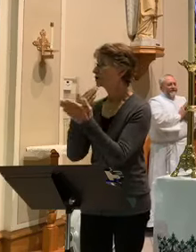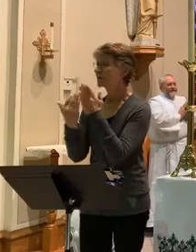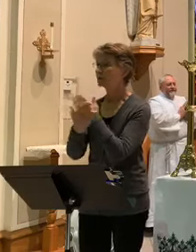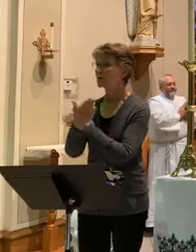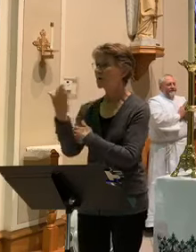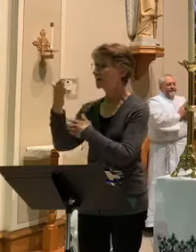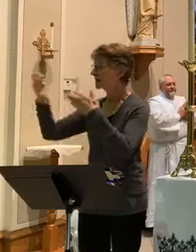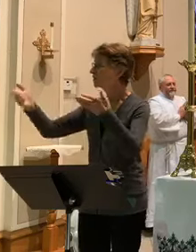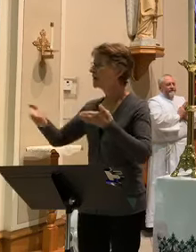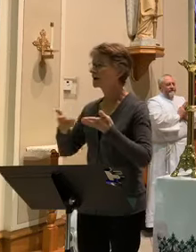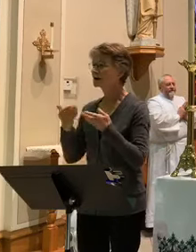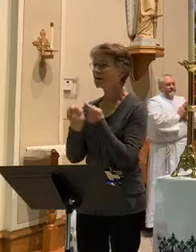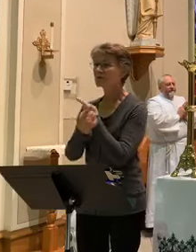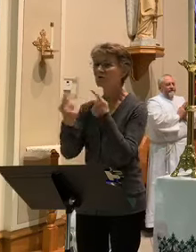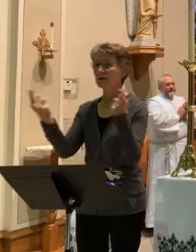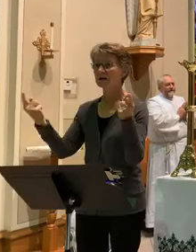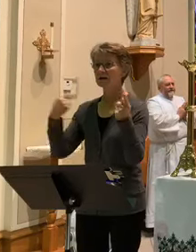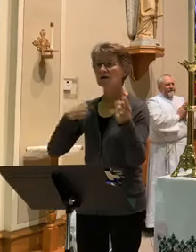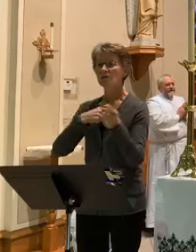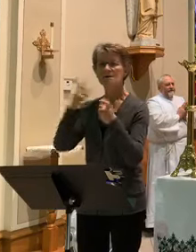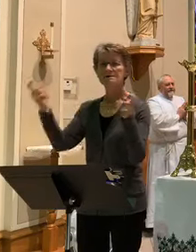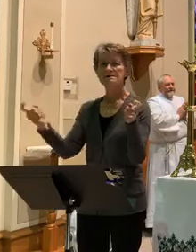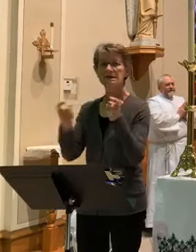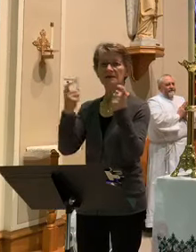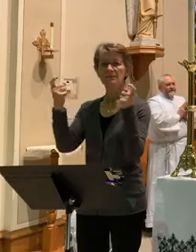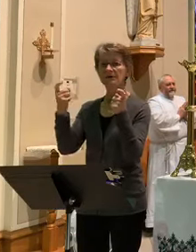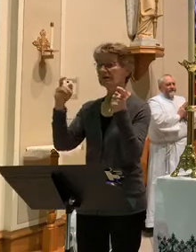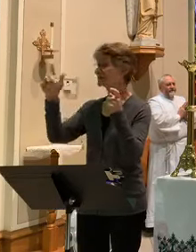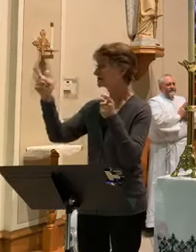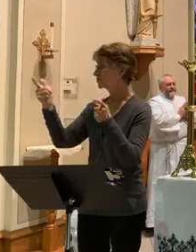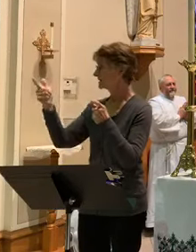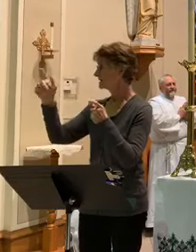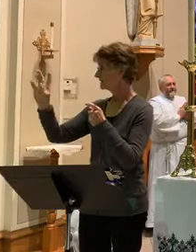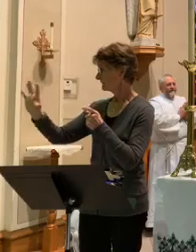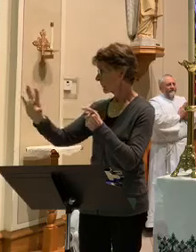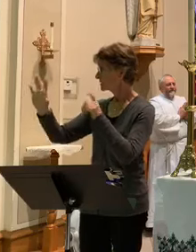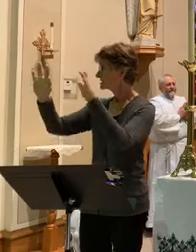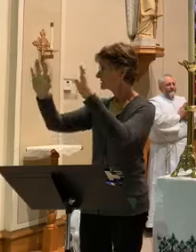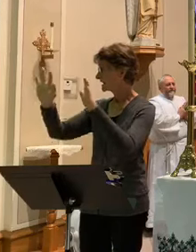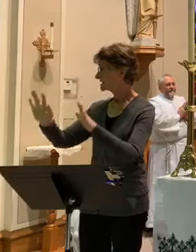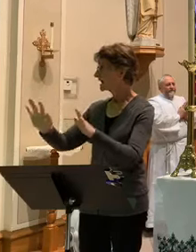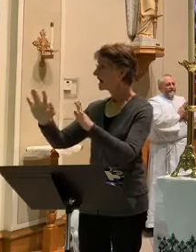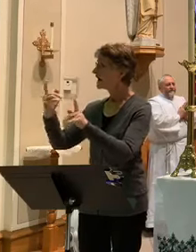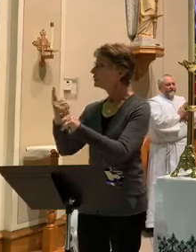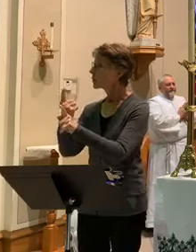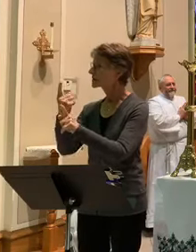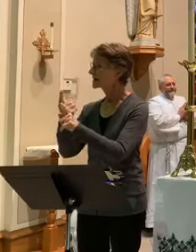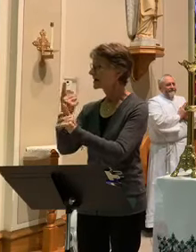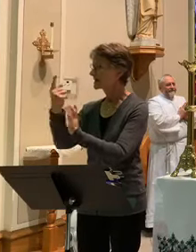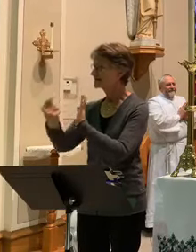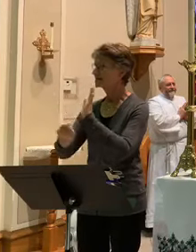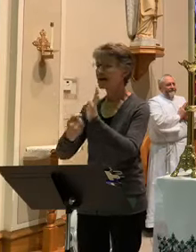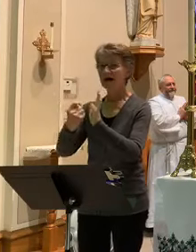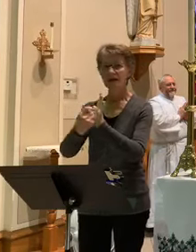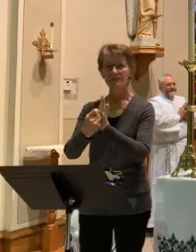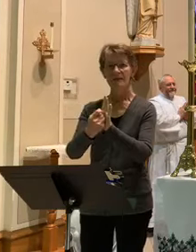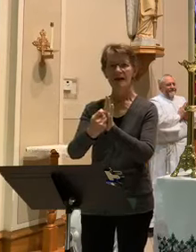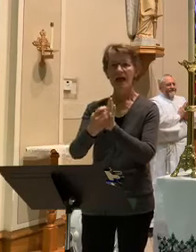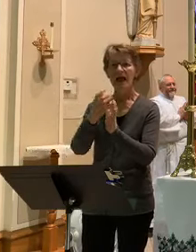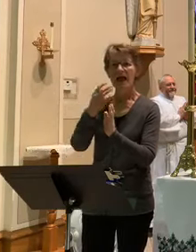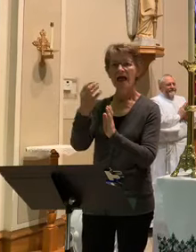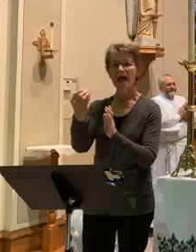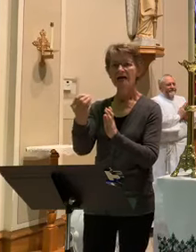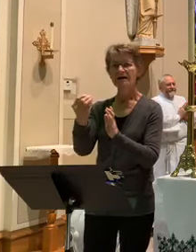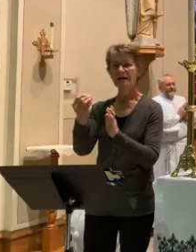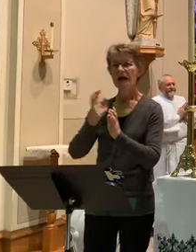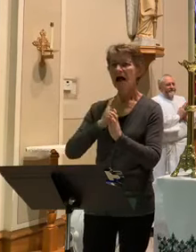Good morning and welcome all as we celebrate this 24th Sunday in Ordinary Time.